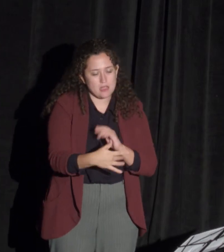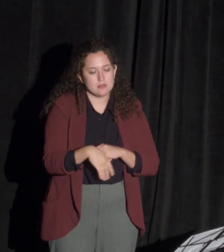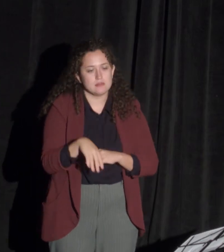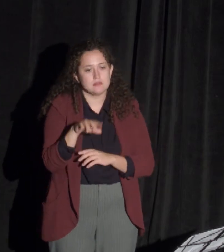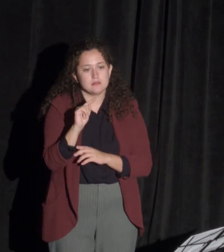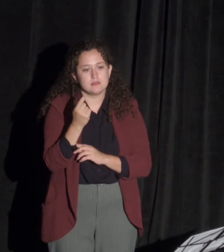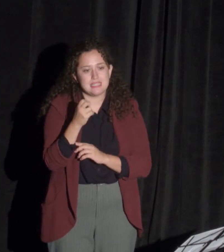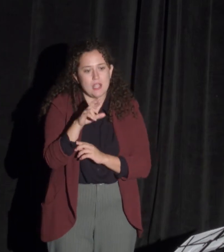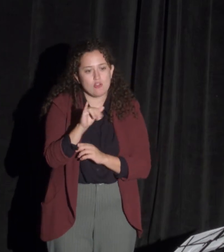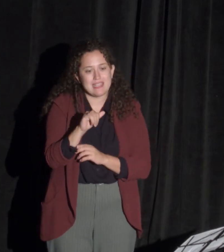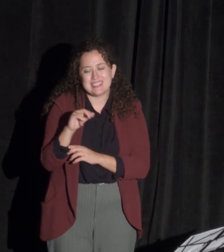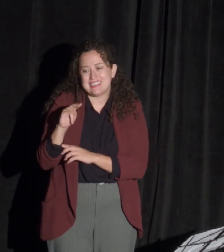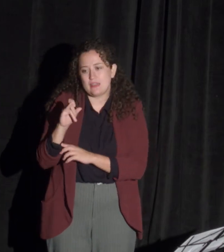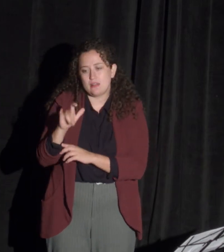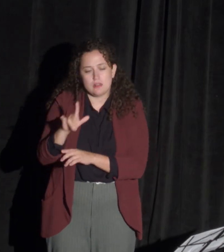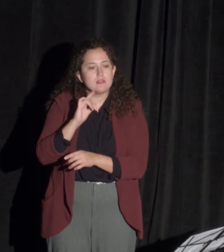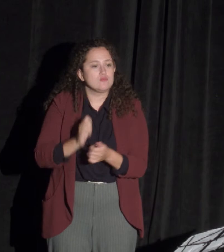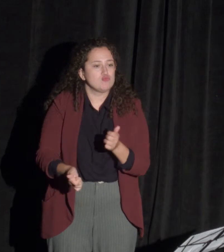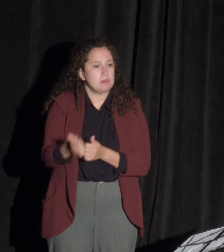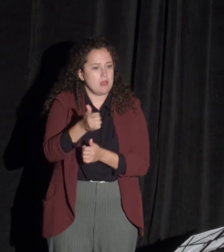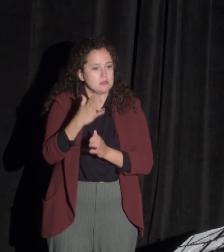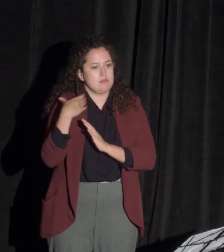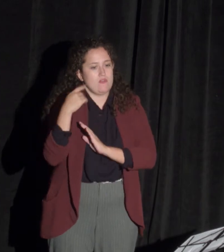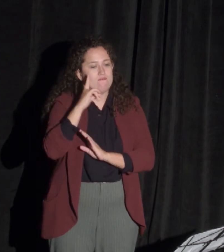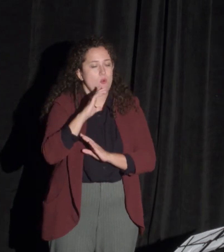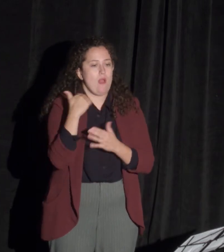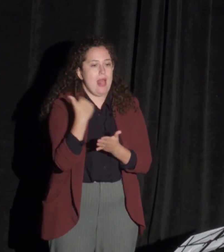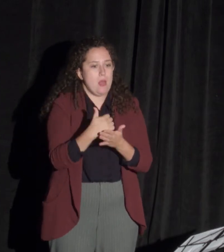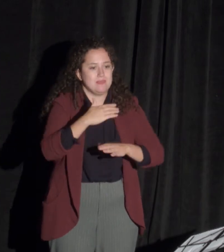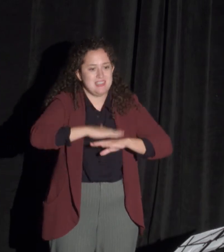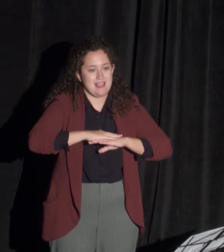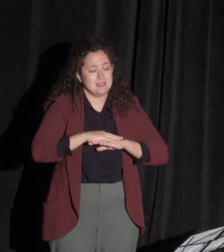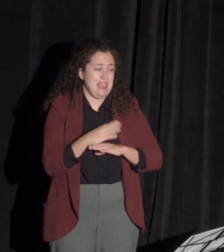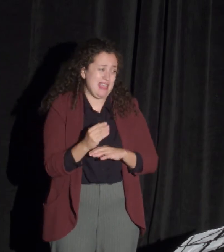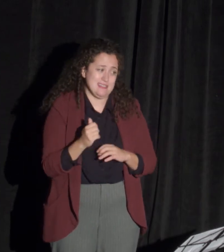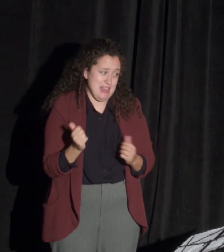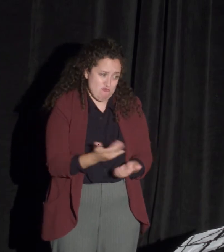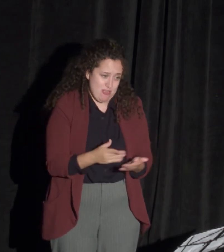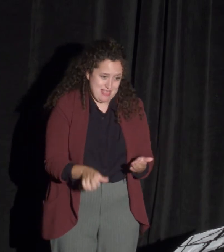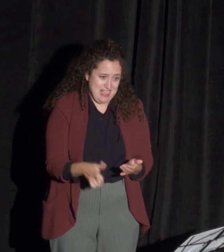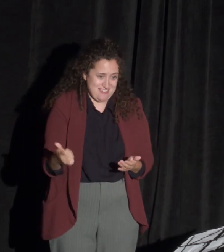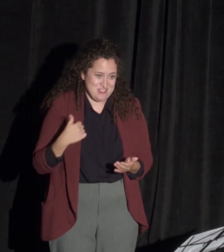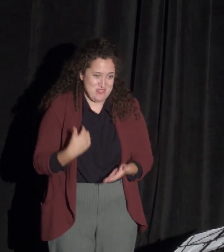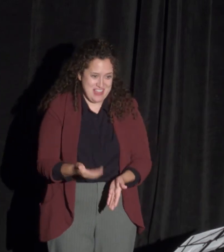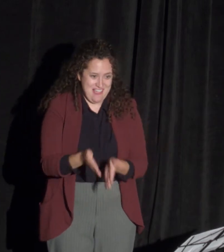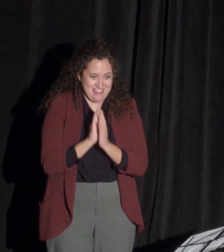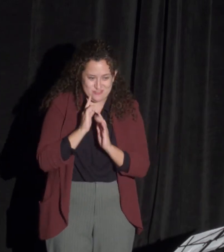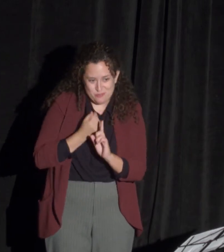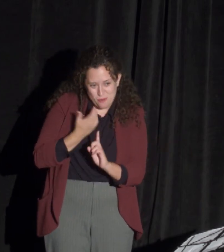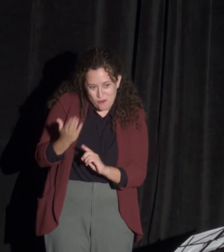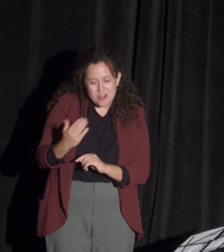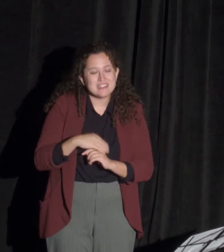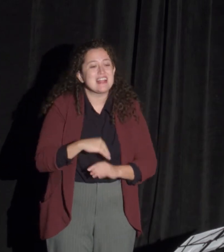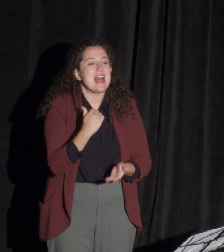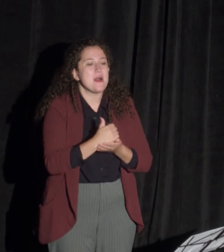help desk and anything and everything else we ask of her, help desk and voter packet coordinator Chris